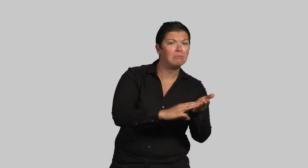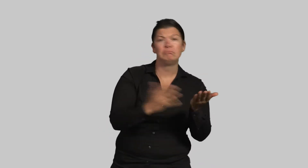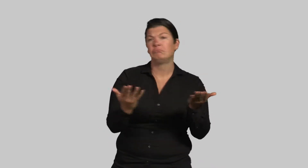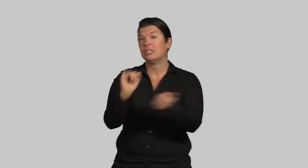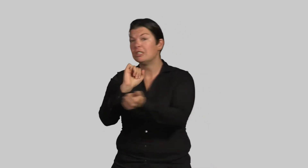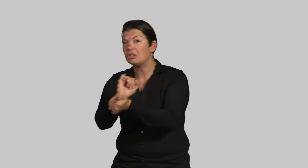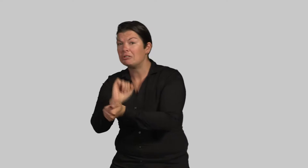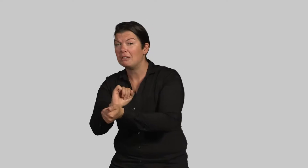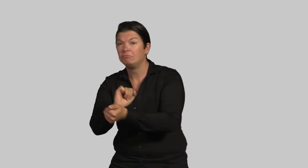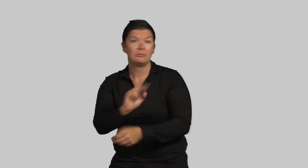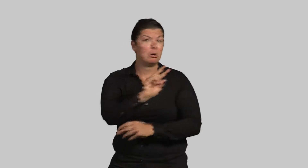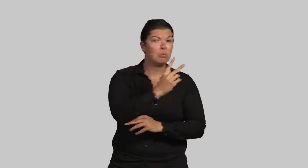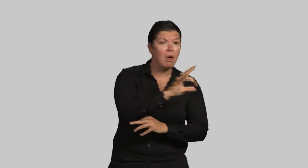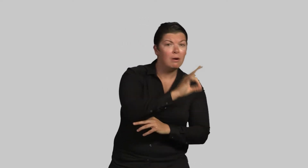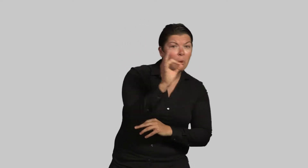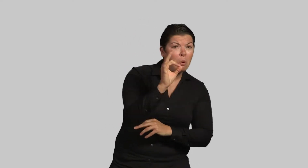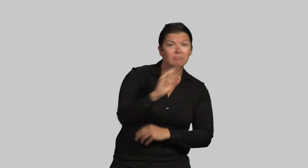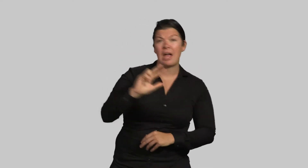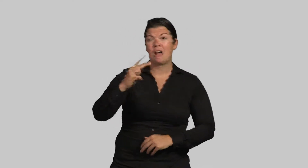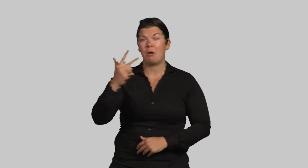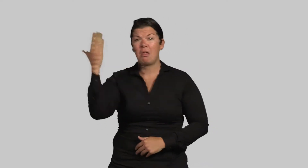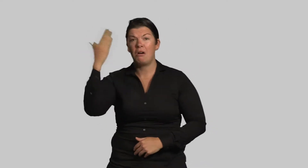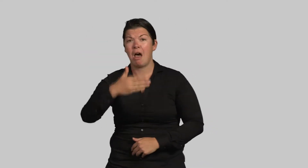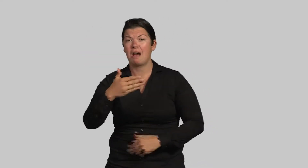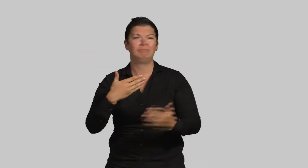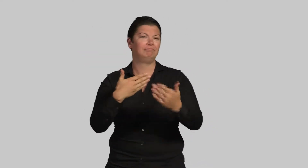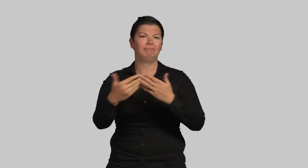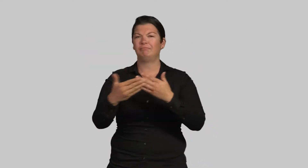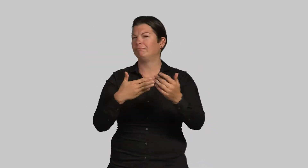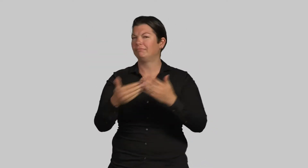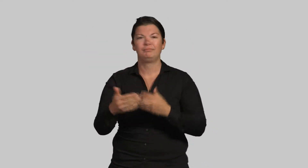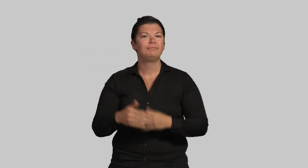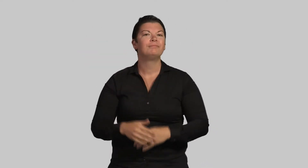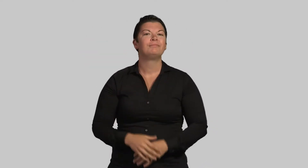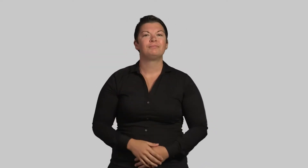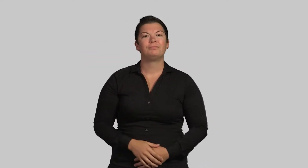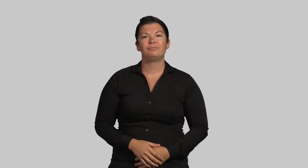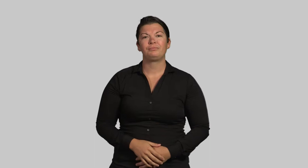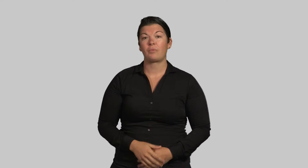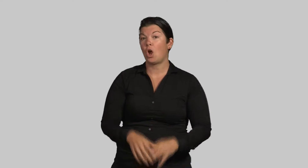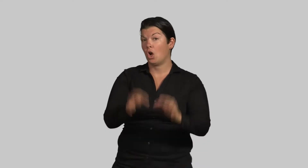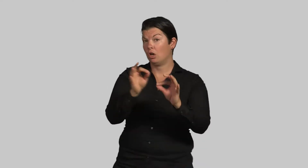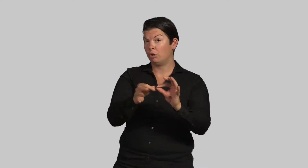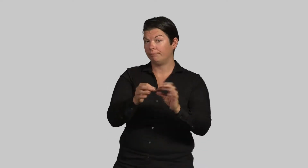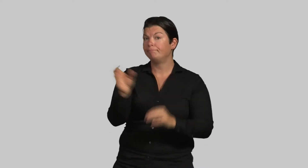It doesn't matter when you need them, you should have an NZSL interpreter 24 hours a day, 7 days a